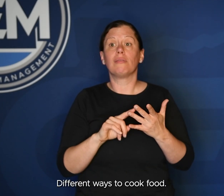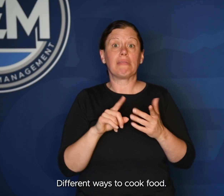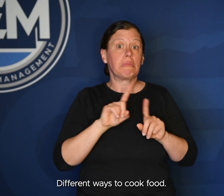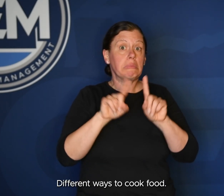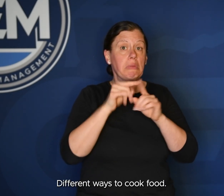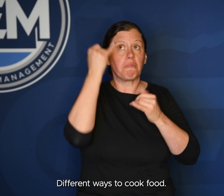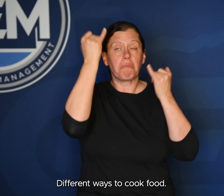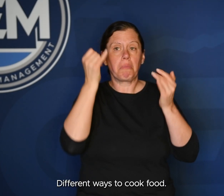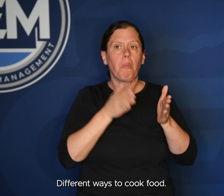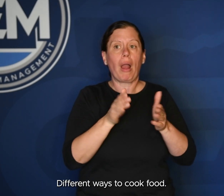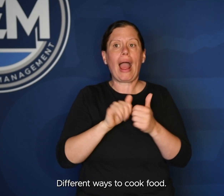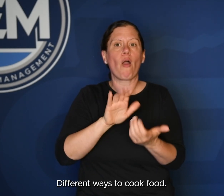Different ways to cook food.